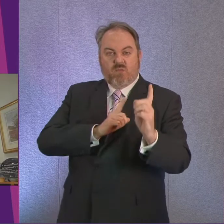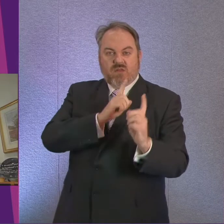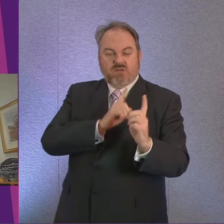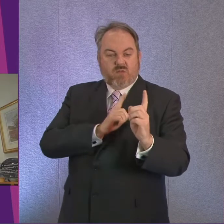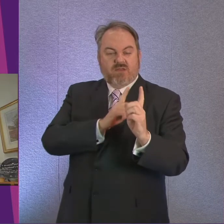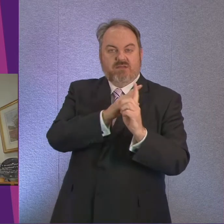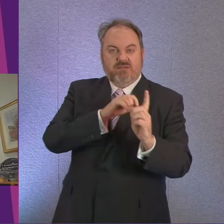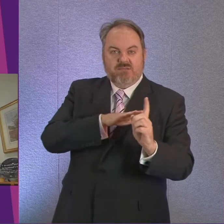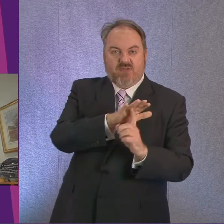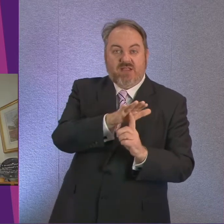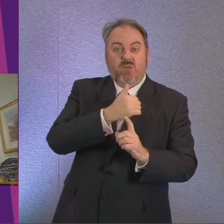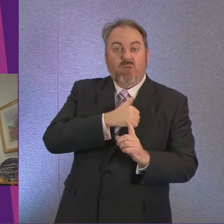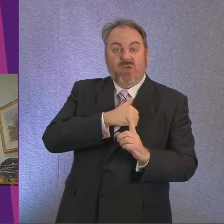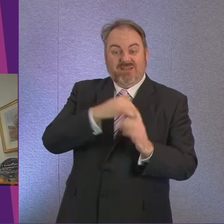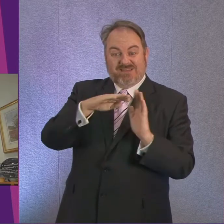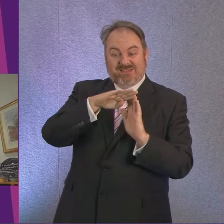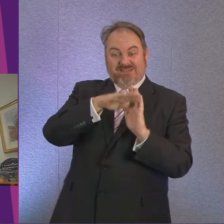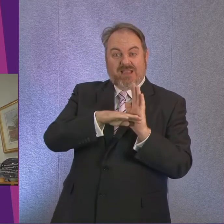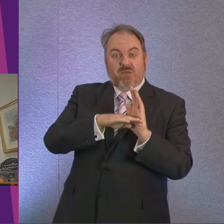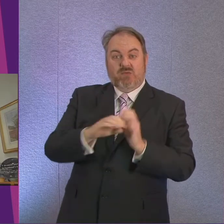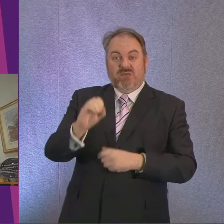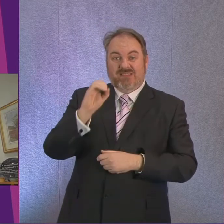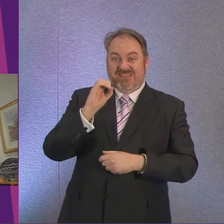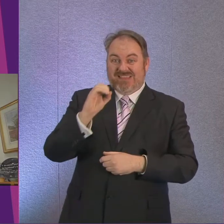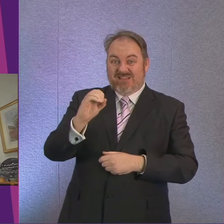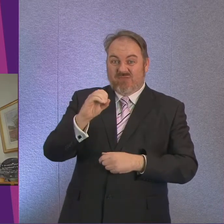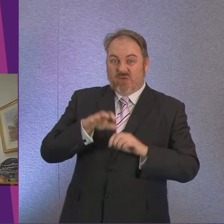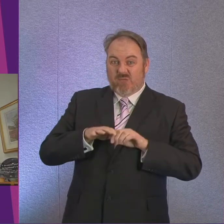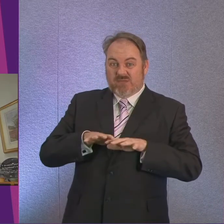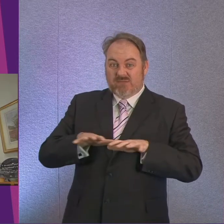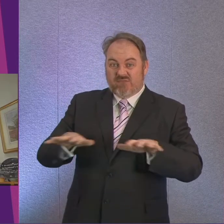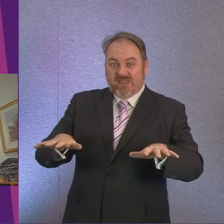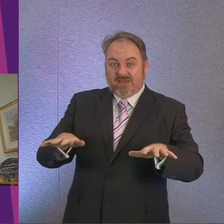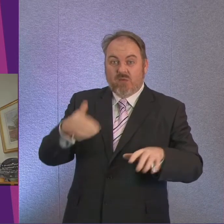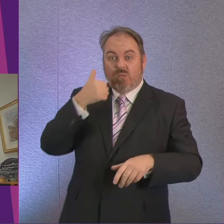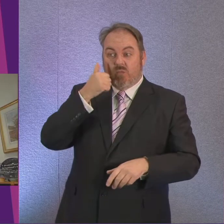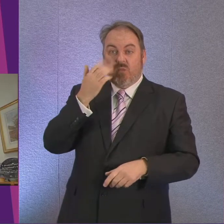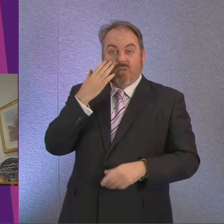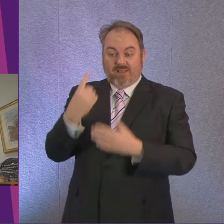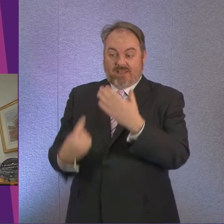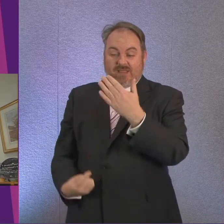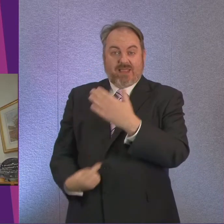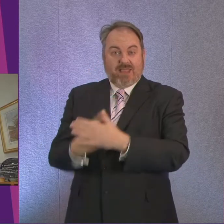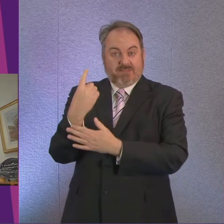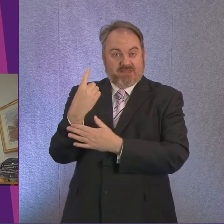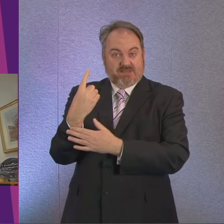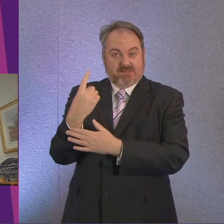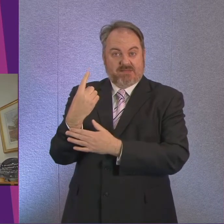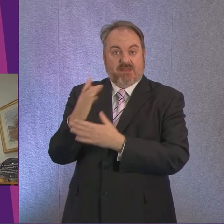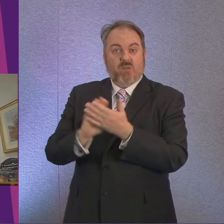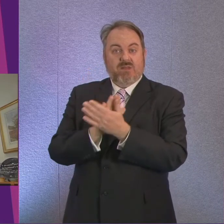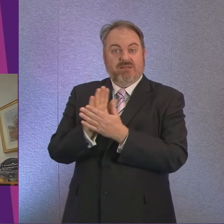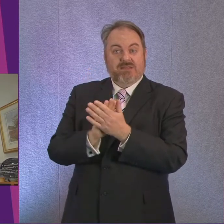we know that if the reproduction number of coronavirus goes beyond